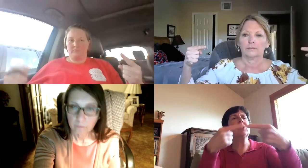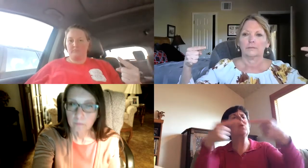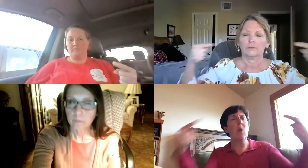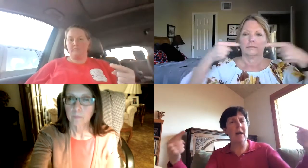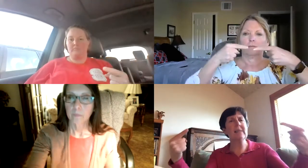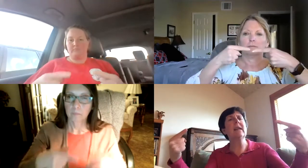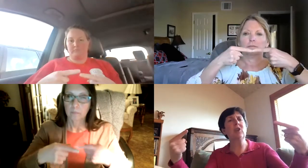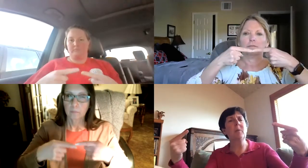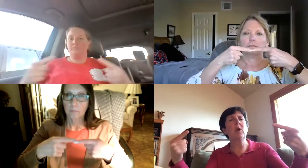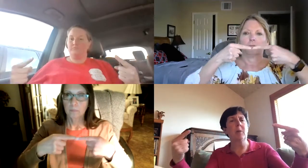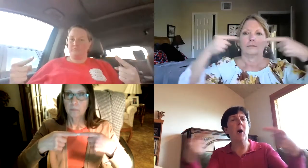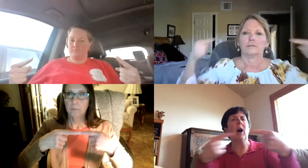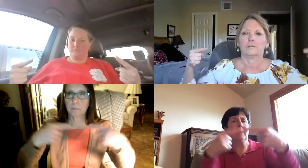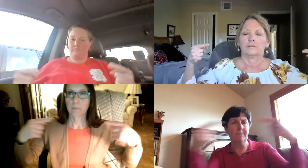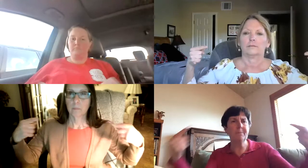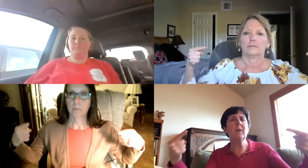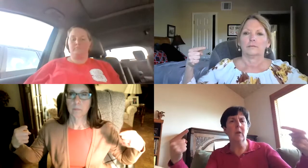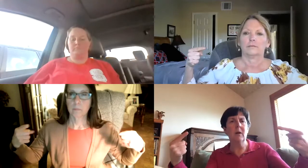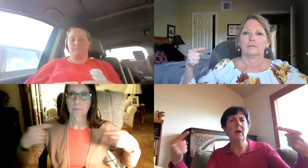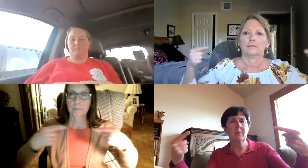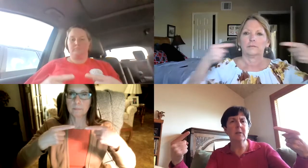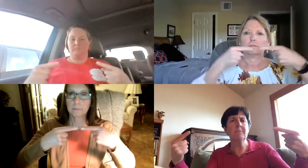is just ones and you pull apart.